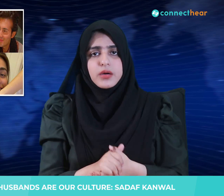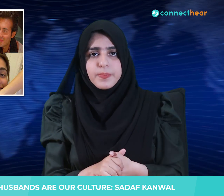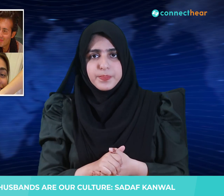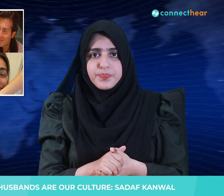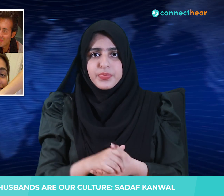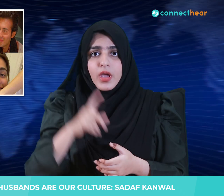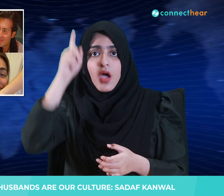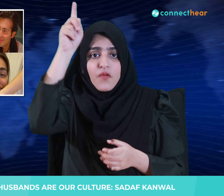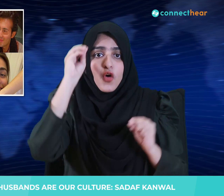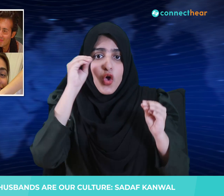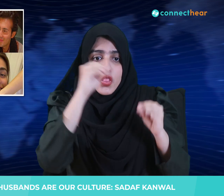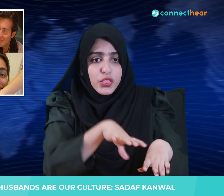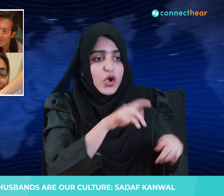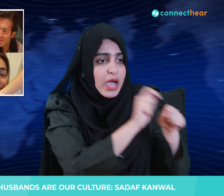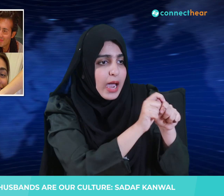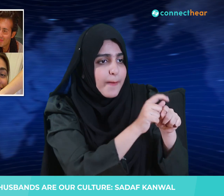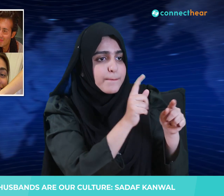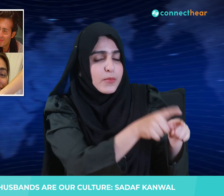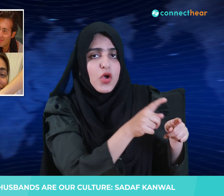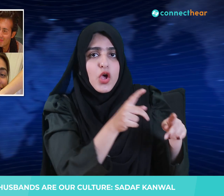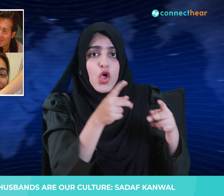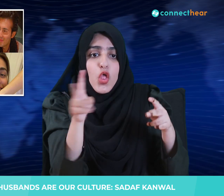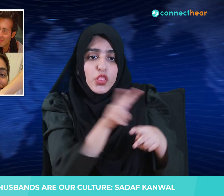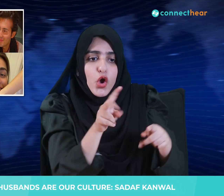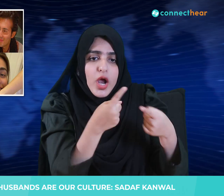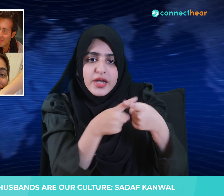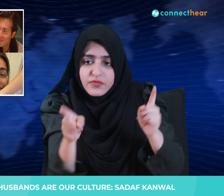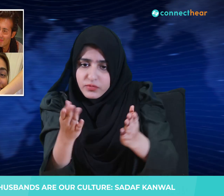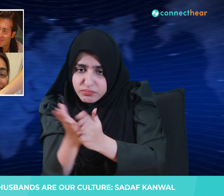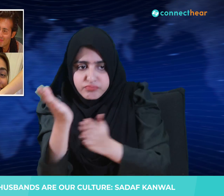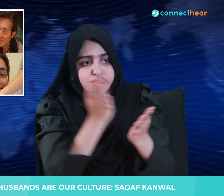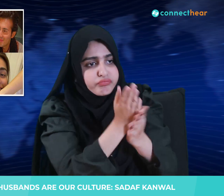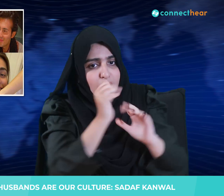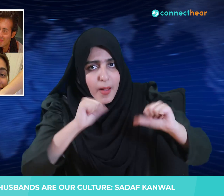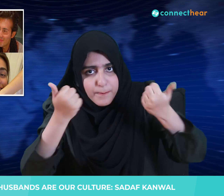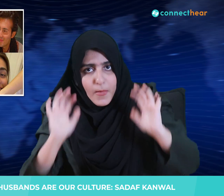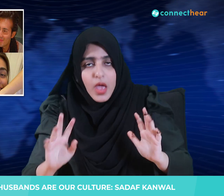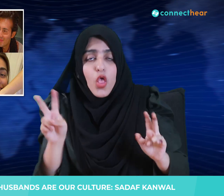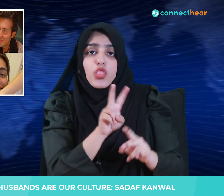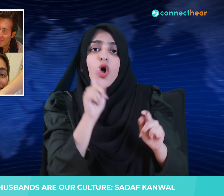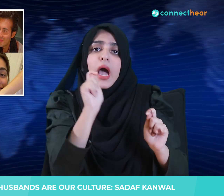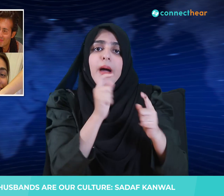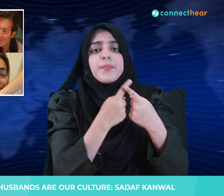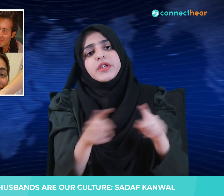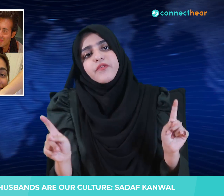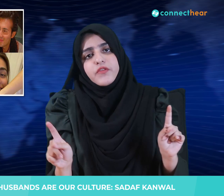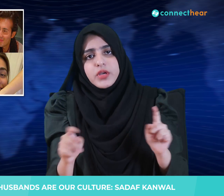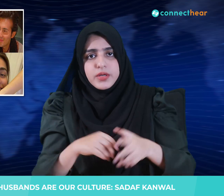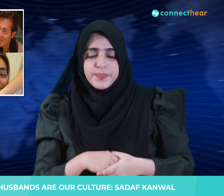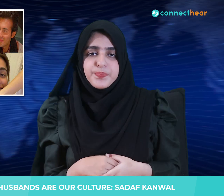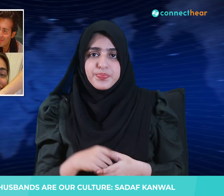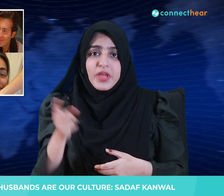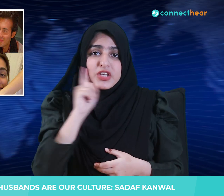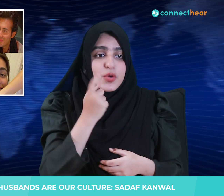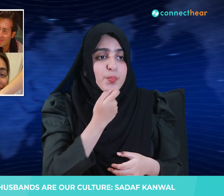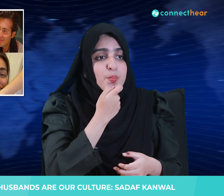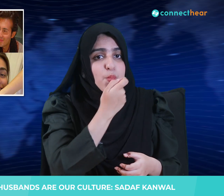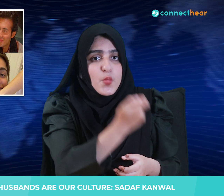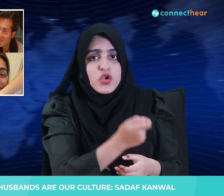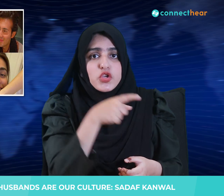extreme. God has given you your place, and both of you can excel in your designated roles." When asked about her views